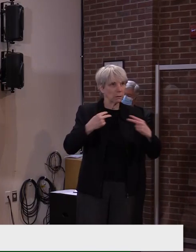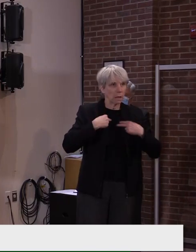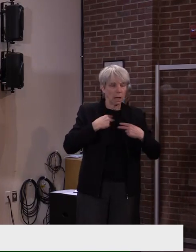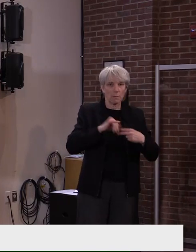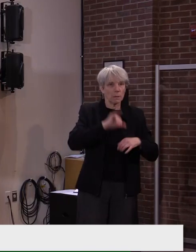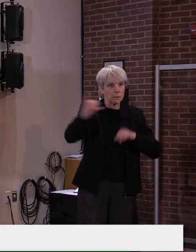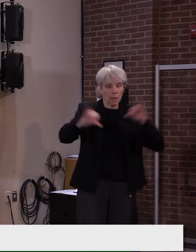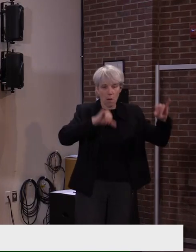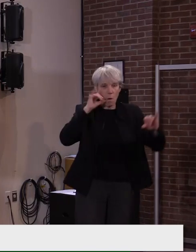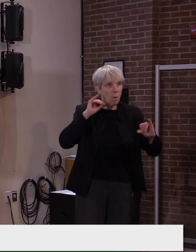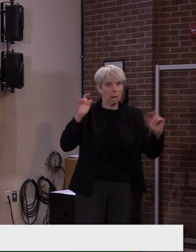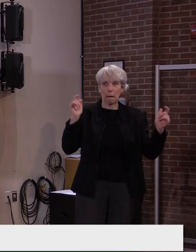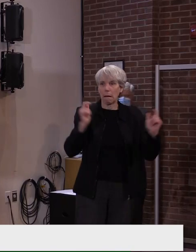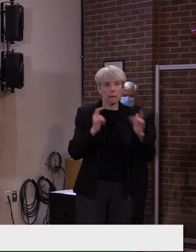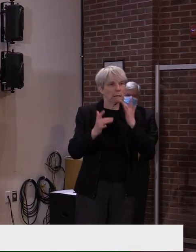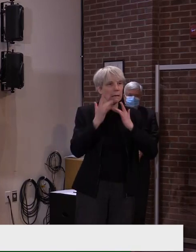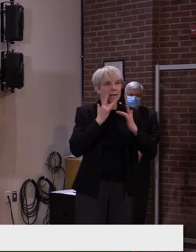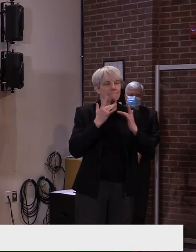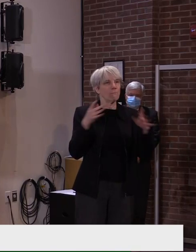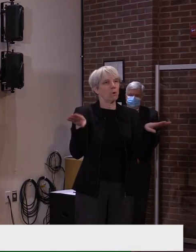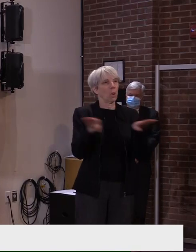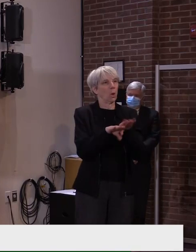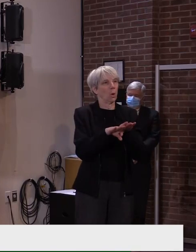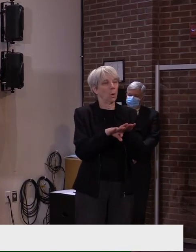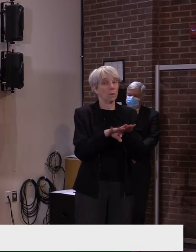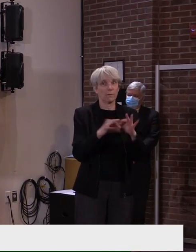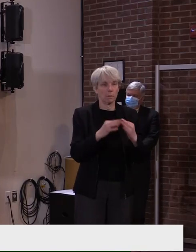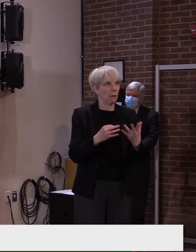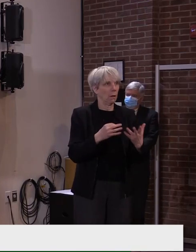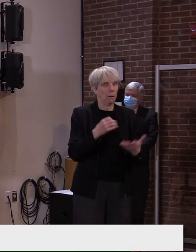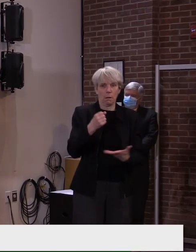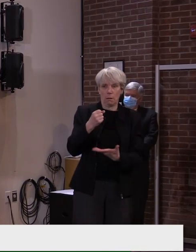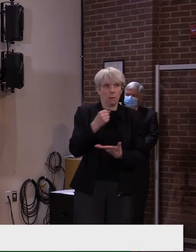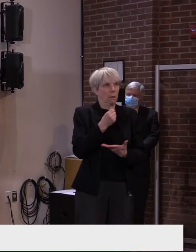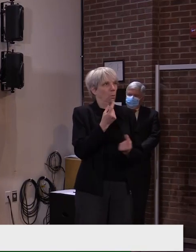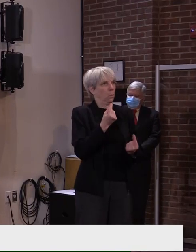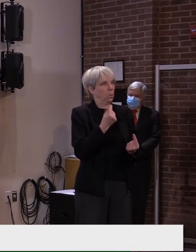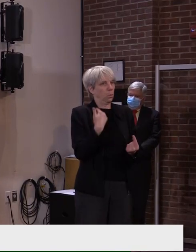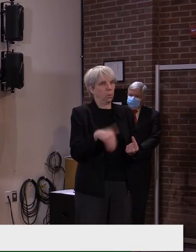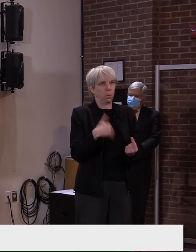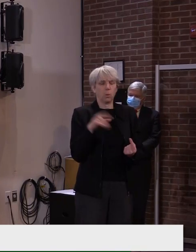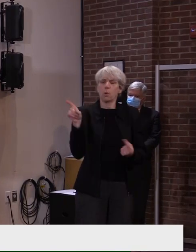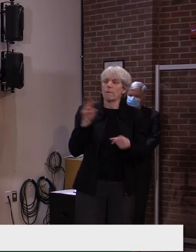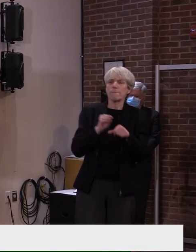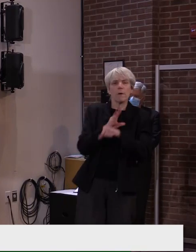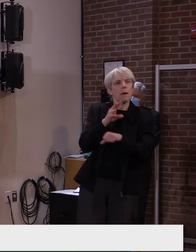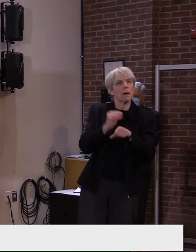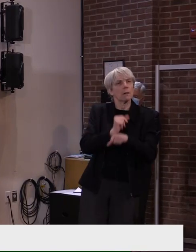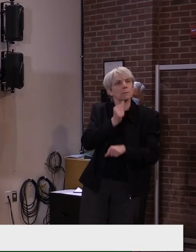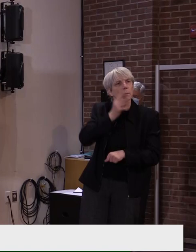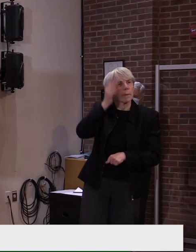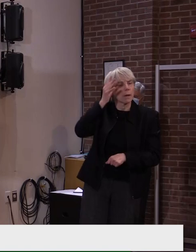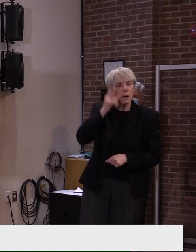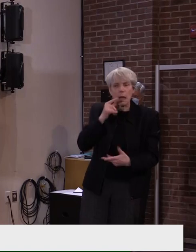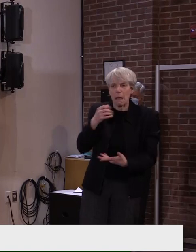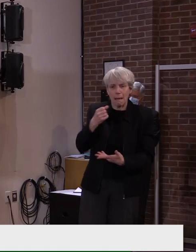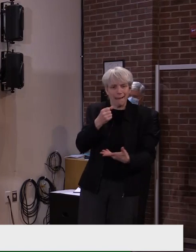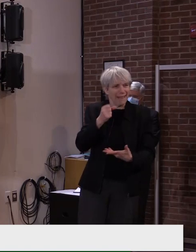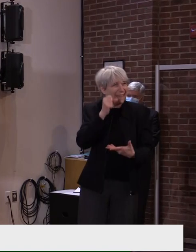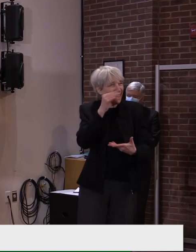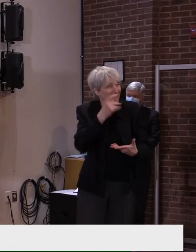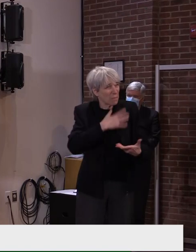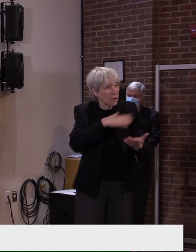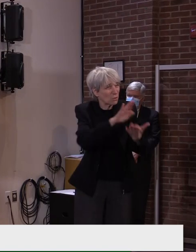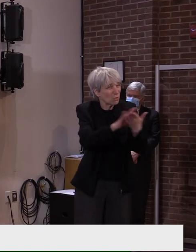families. What then would be your advice to moms and dads who might worry about childcare